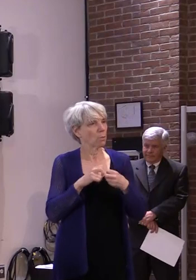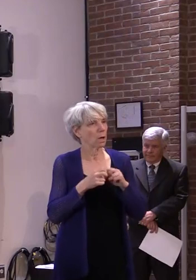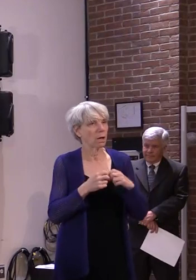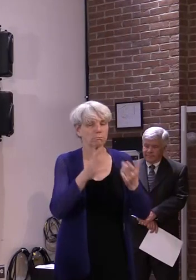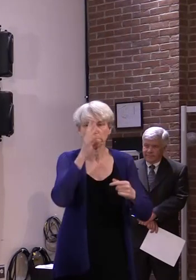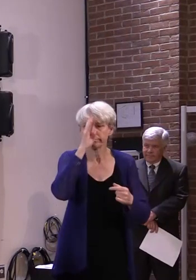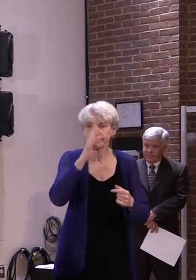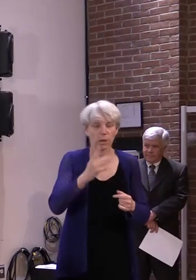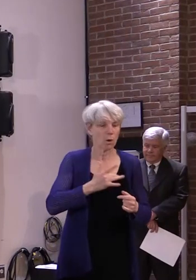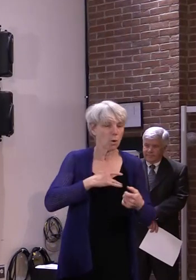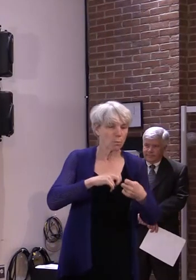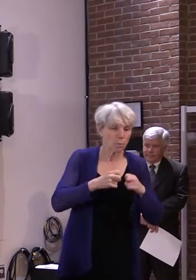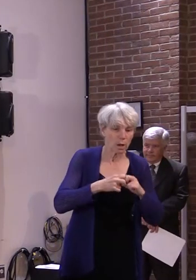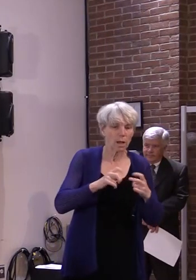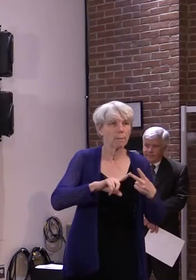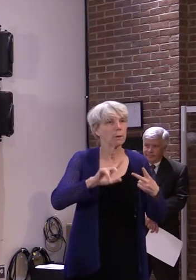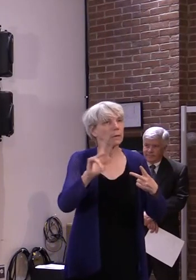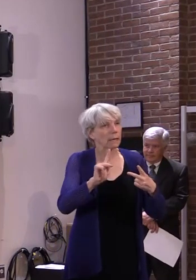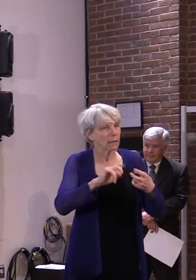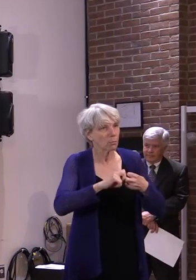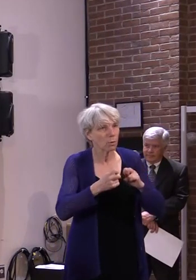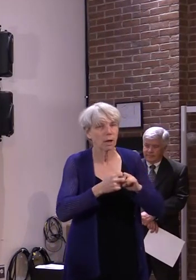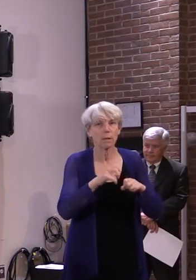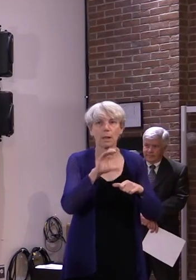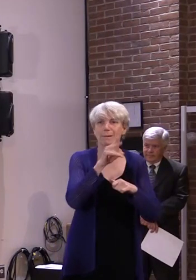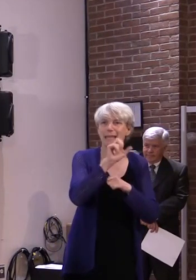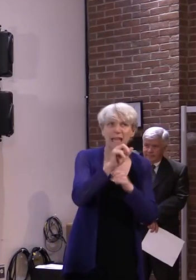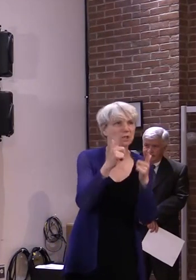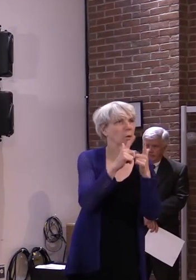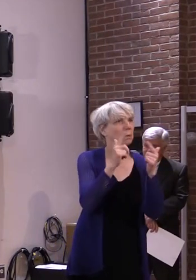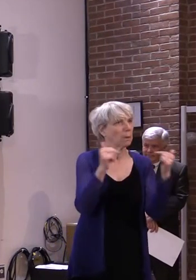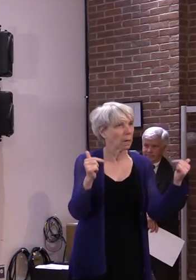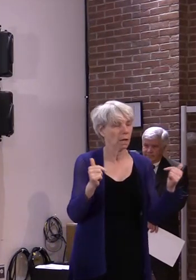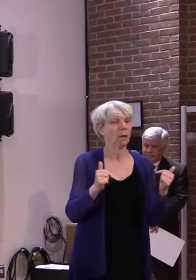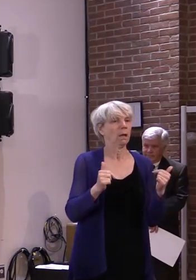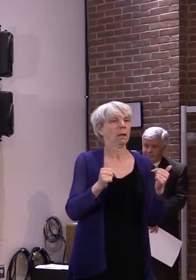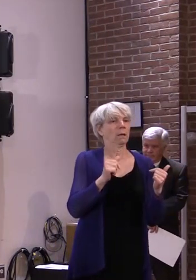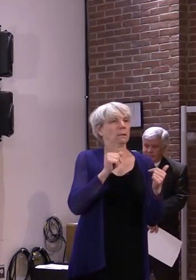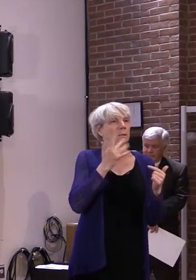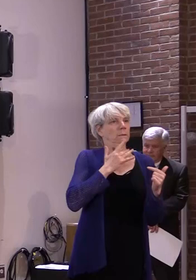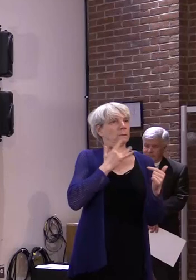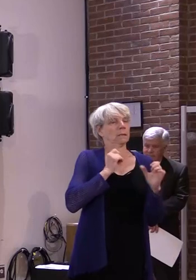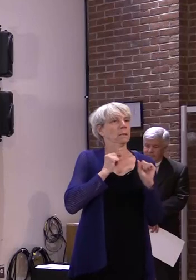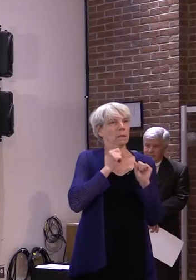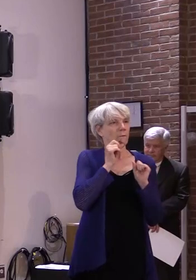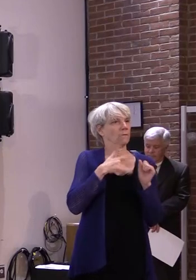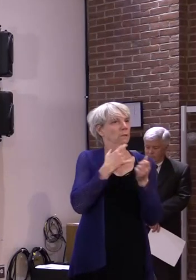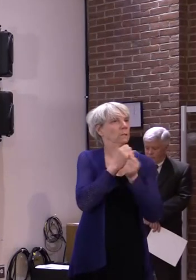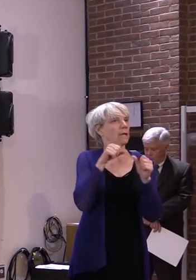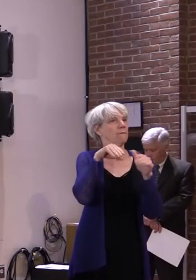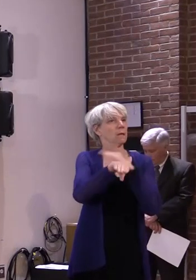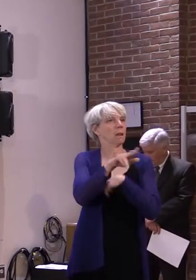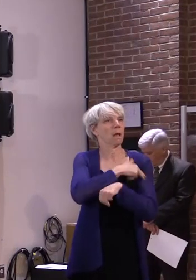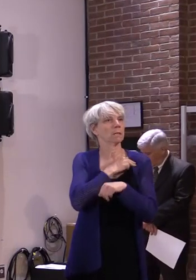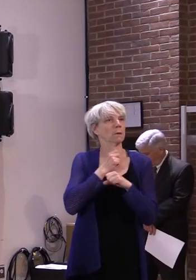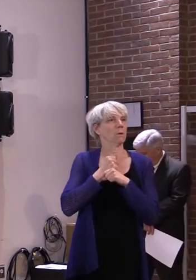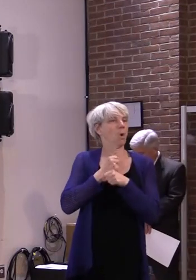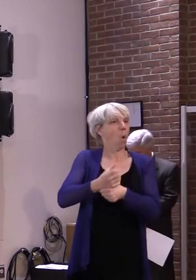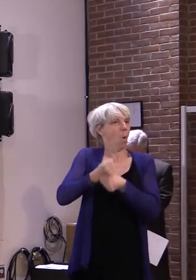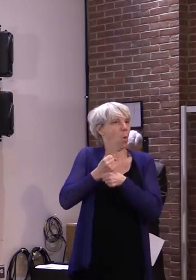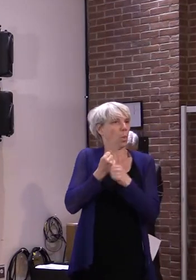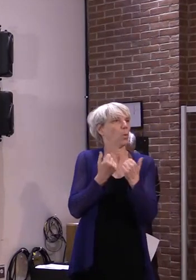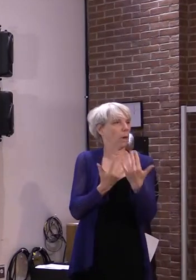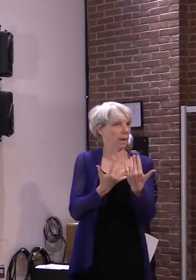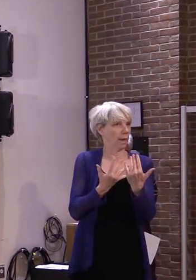care and therefore being susceptible to more serious illness. Sicker patients mean